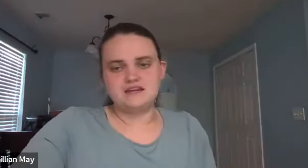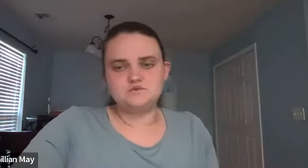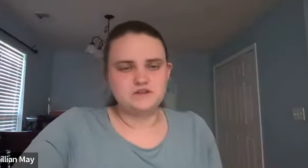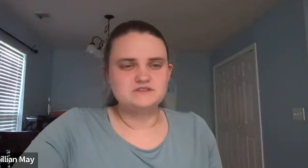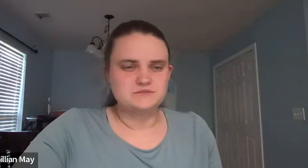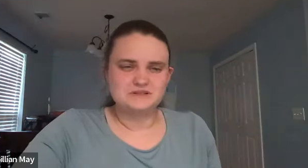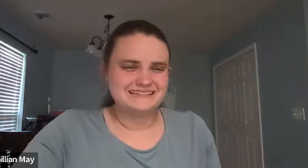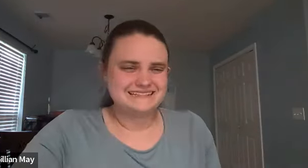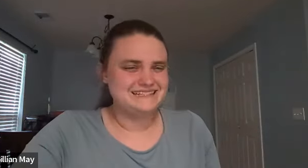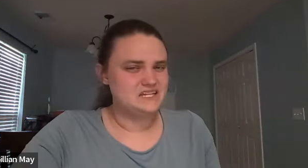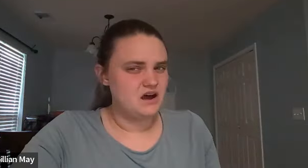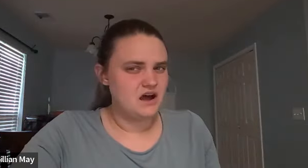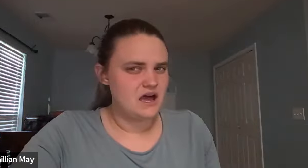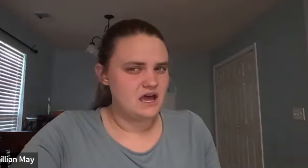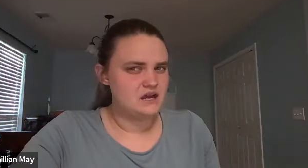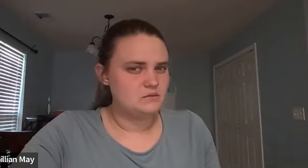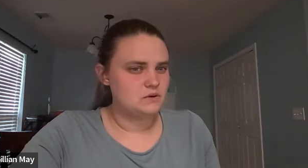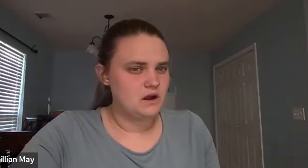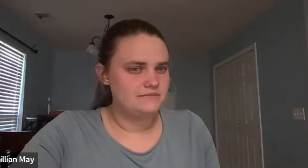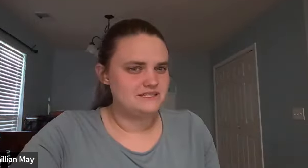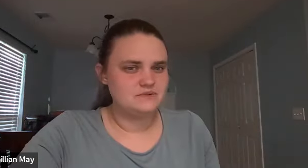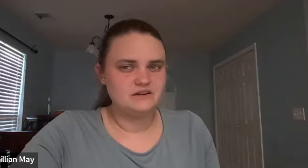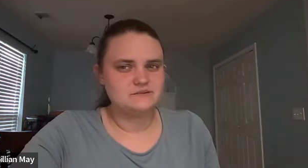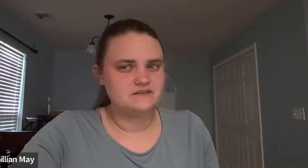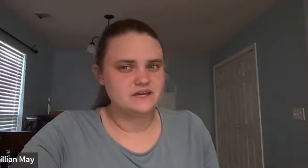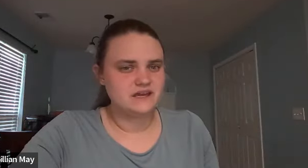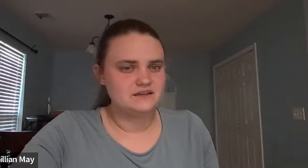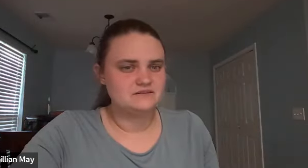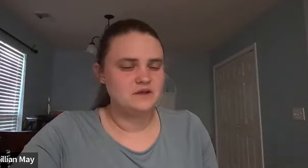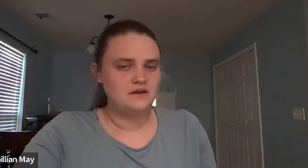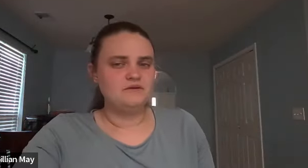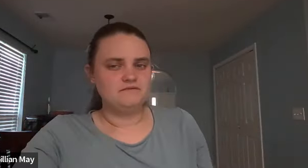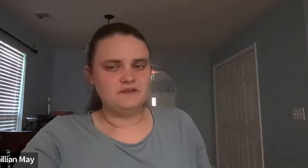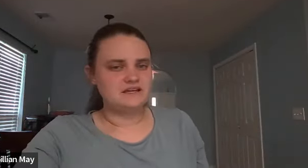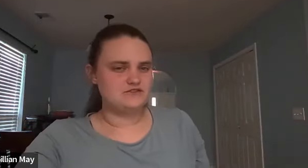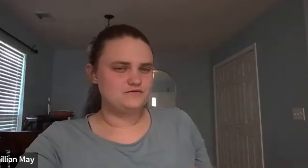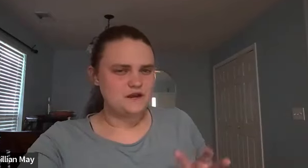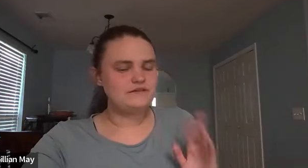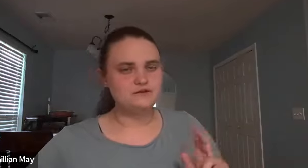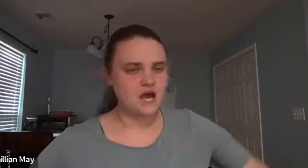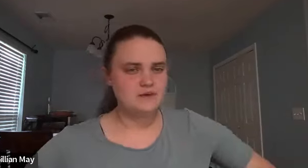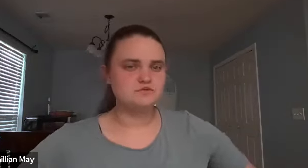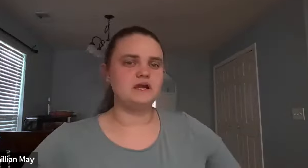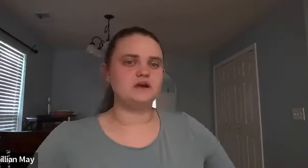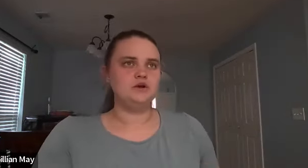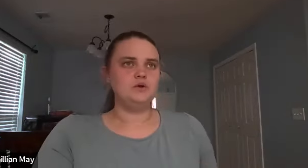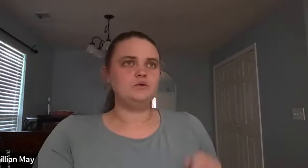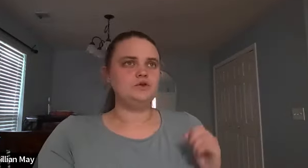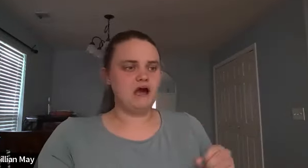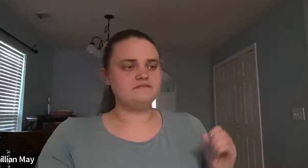is one of those times where it's like, it's not a requirement to be on a specific hand. Like I said, there's very few times where you have